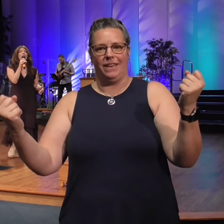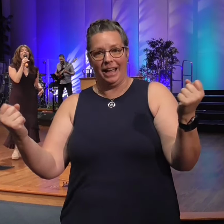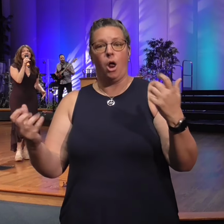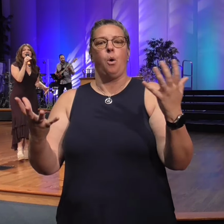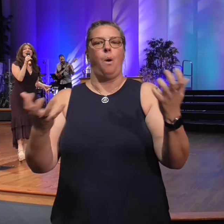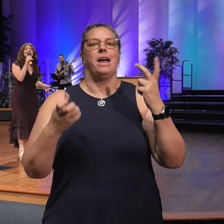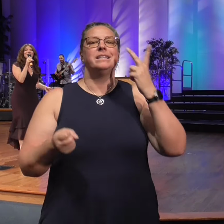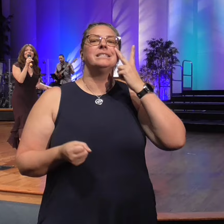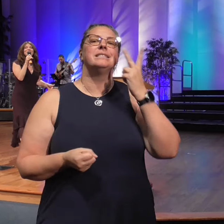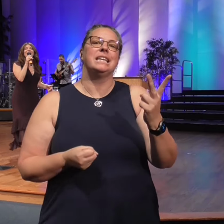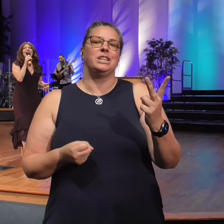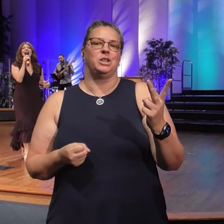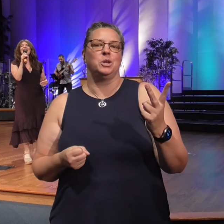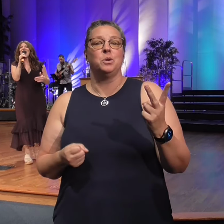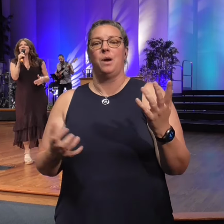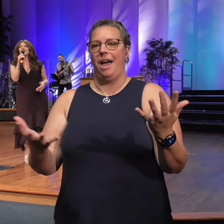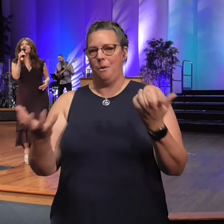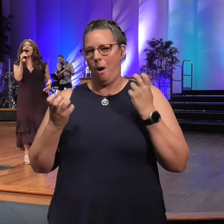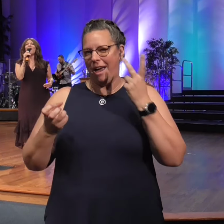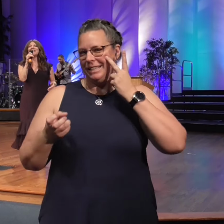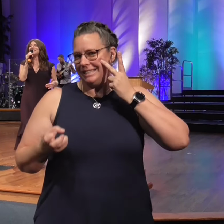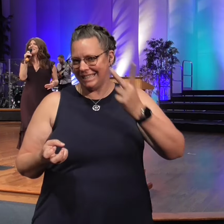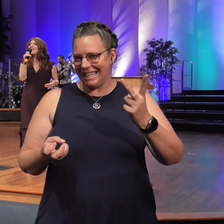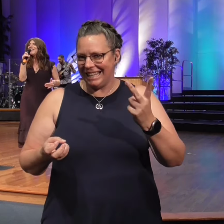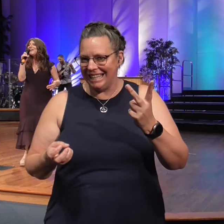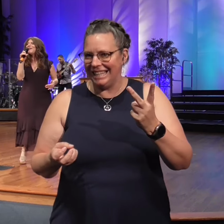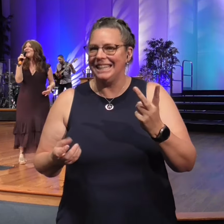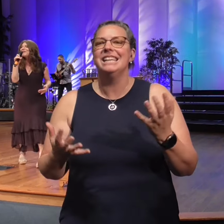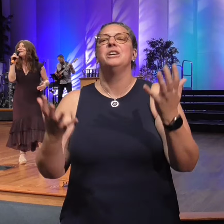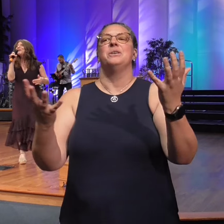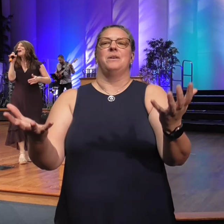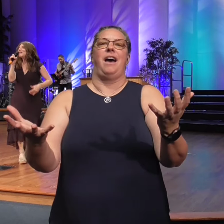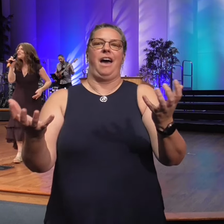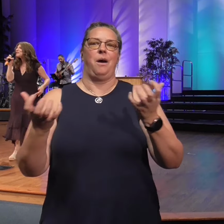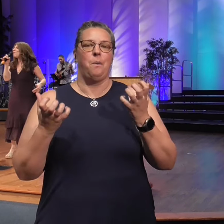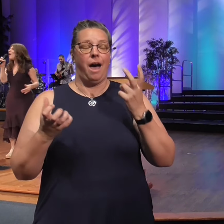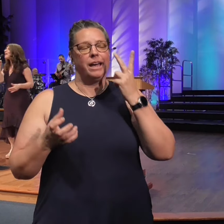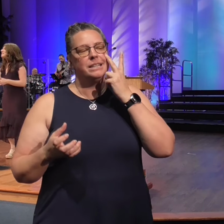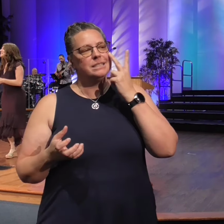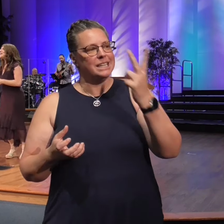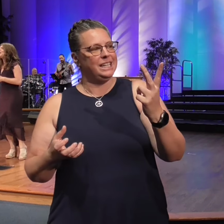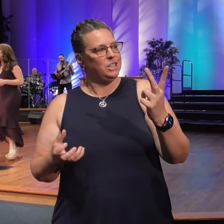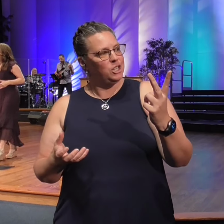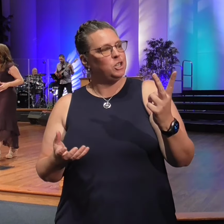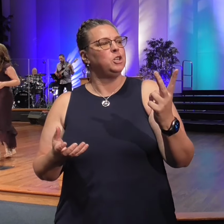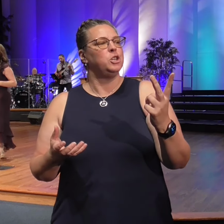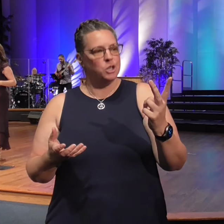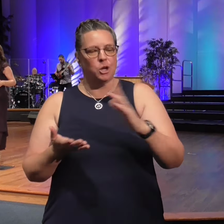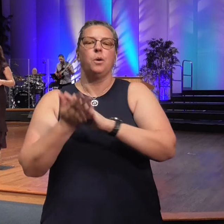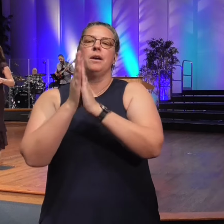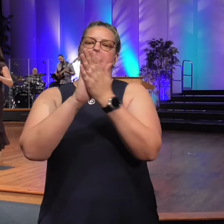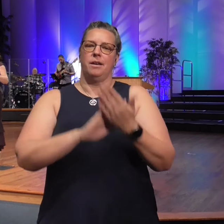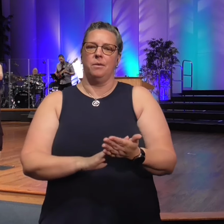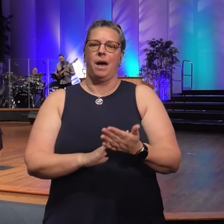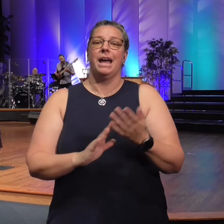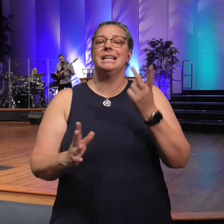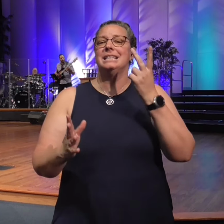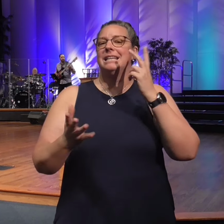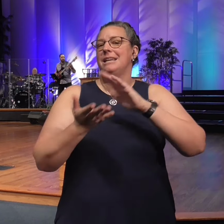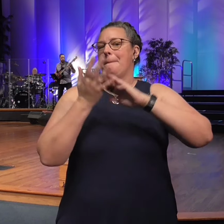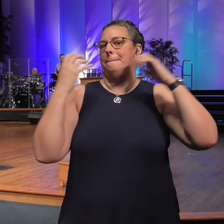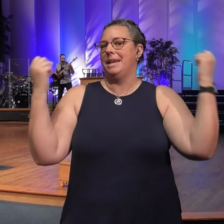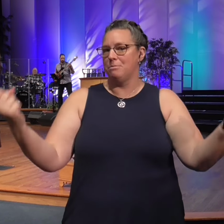just wanna see you. I just wanna see you, just wanna see you.